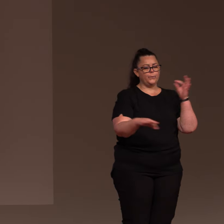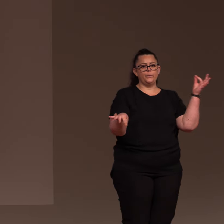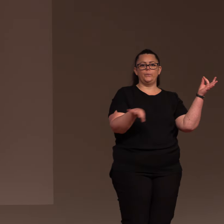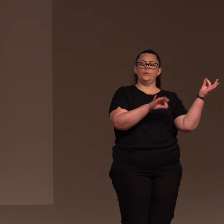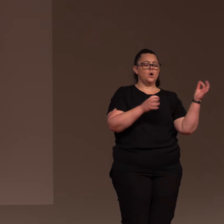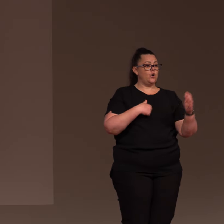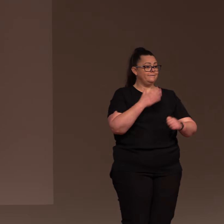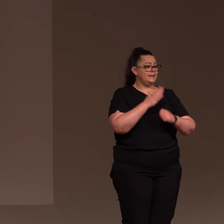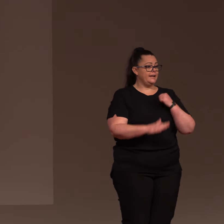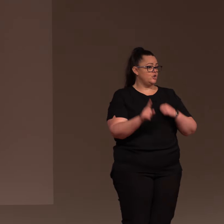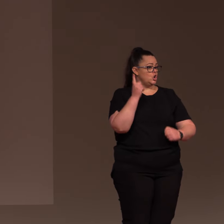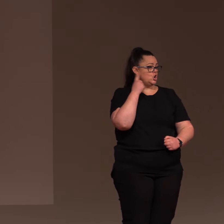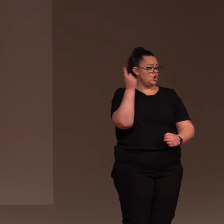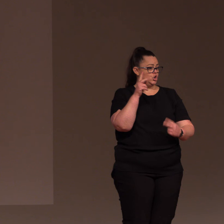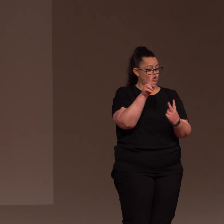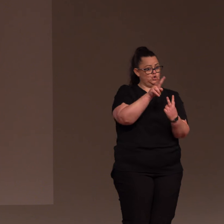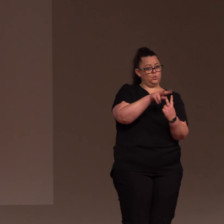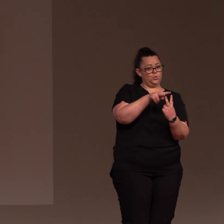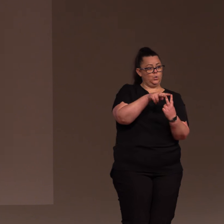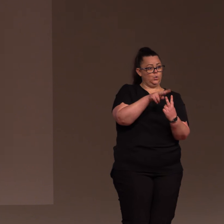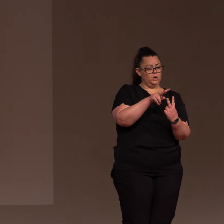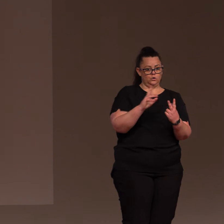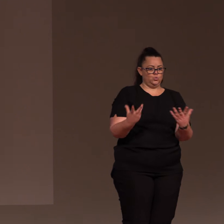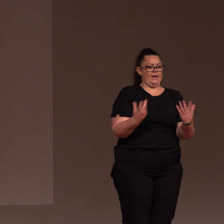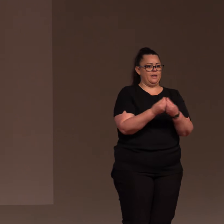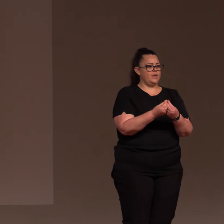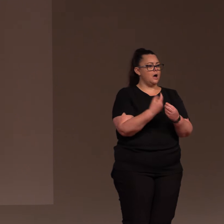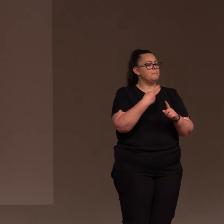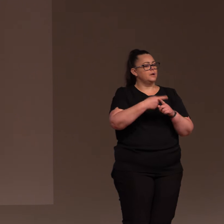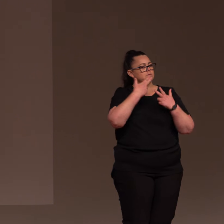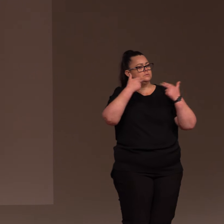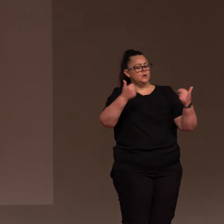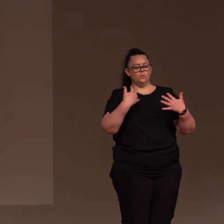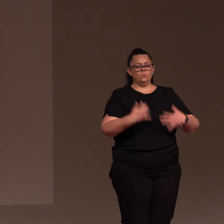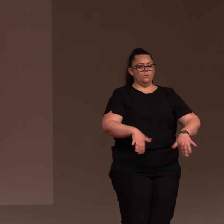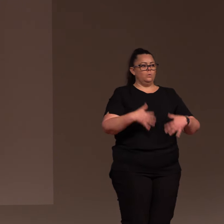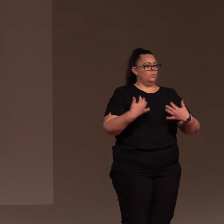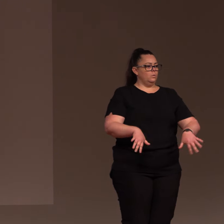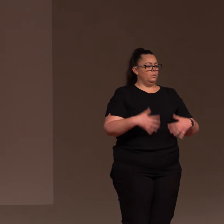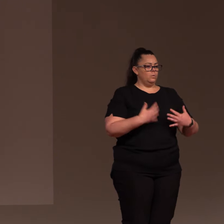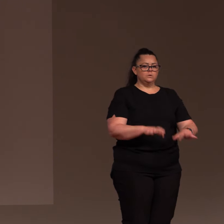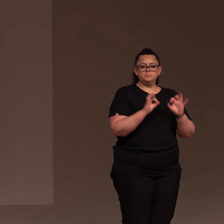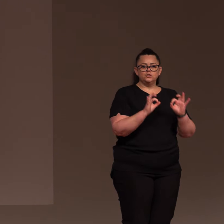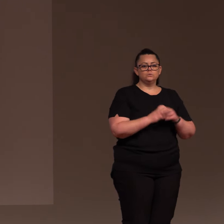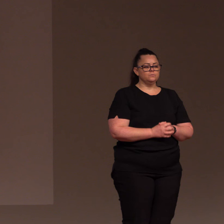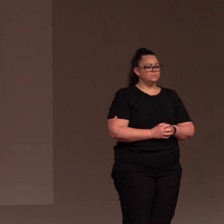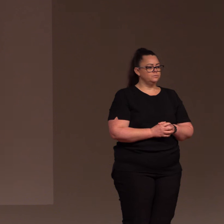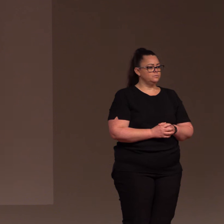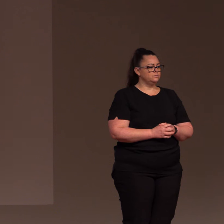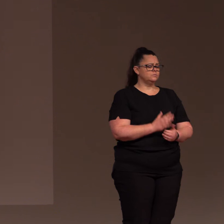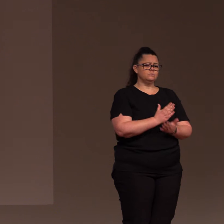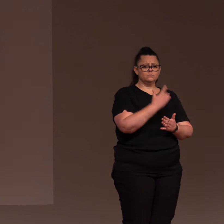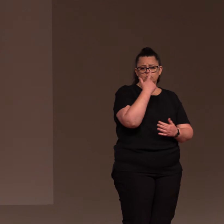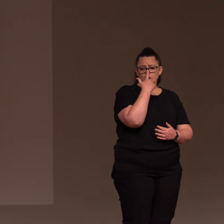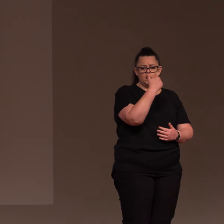the violin and didgeridoo and the voice played together in that way. It was just so special. It is a real privilege to be